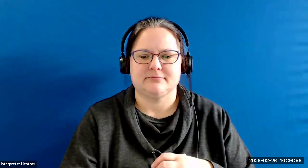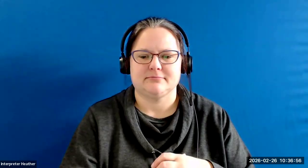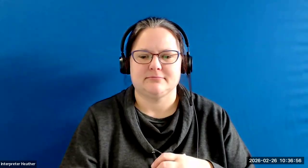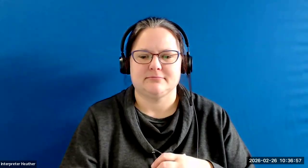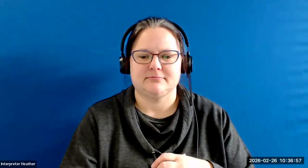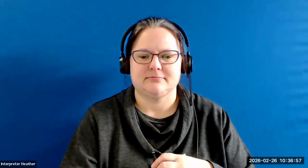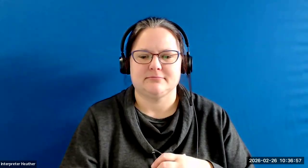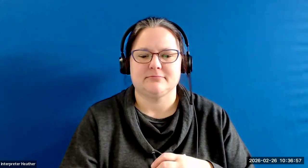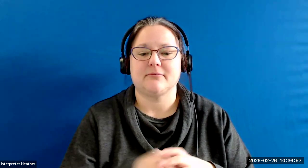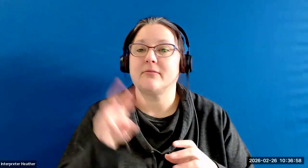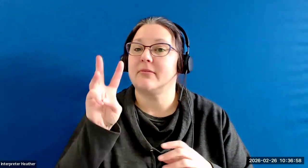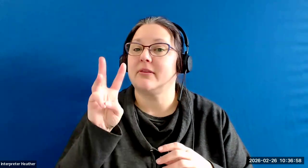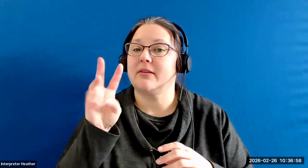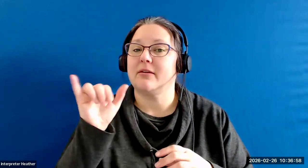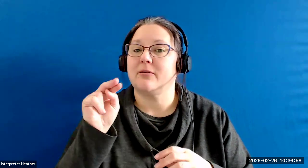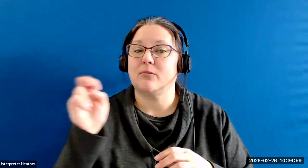Okay. And Wynn